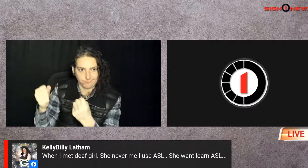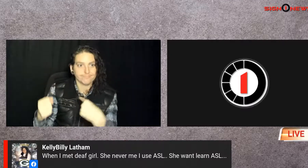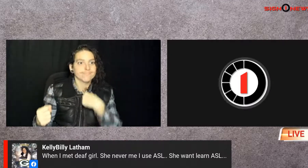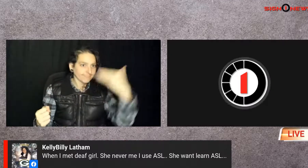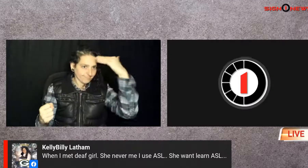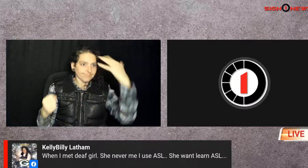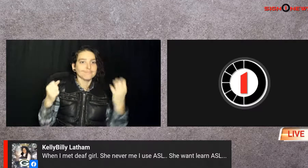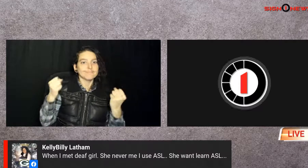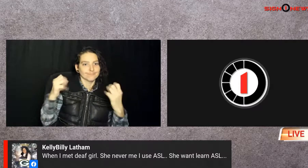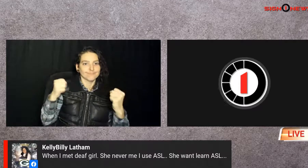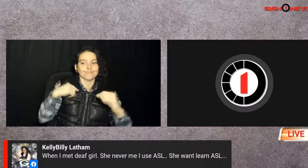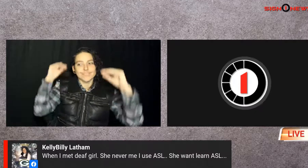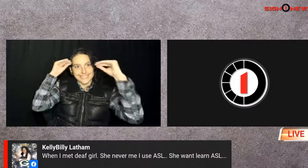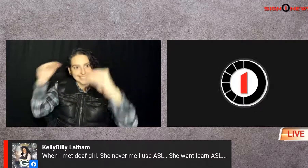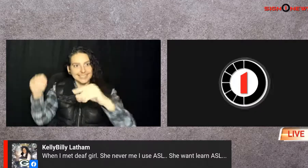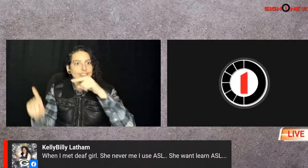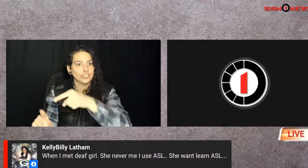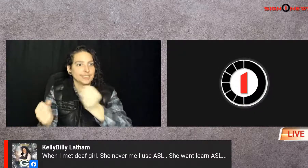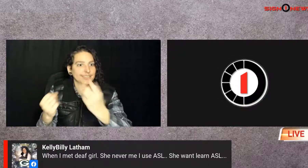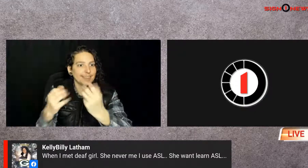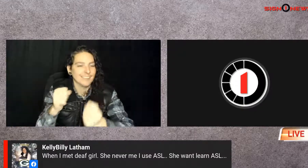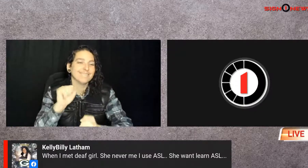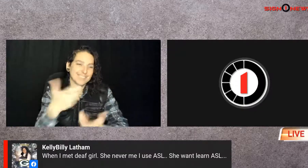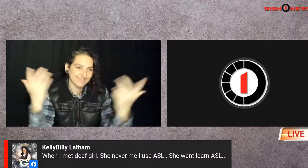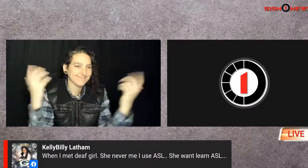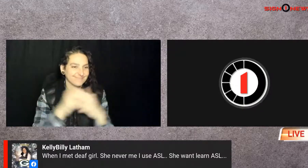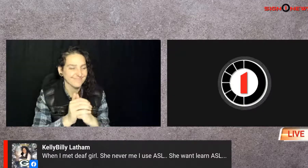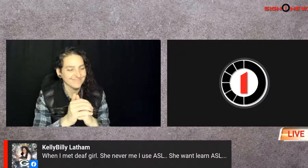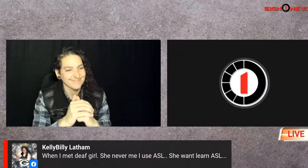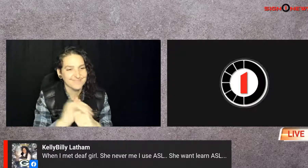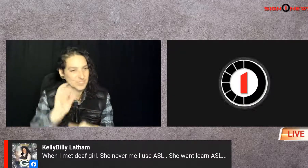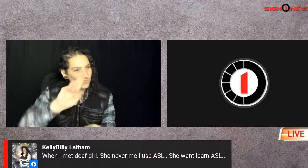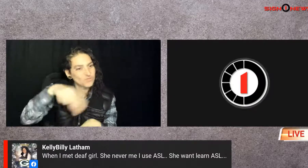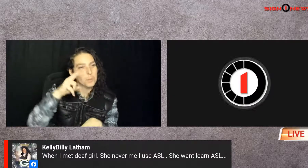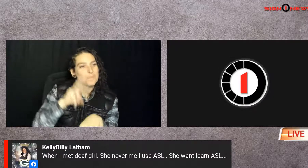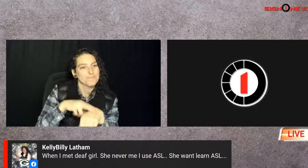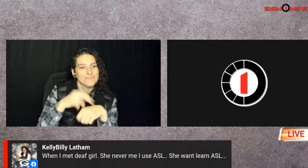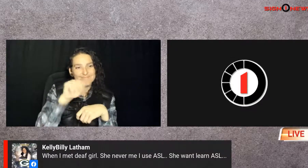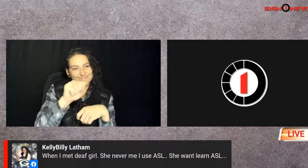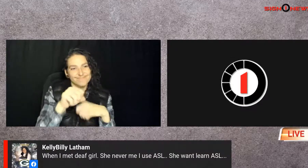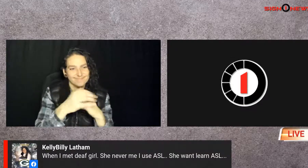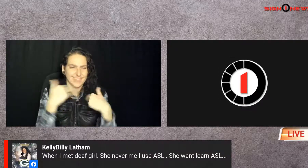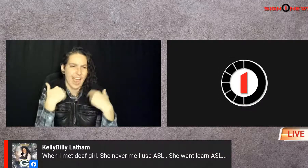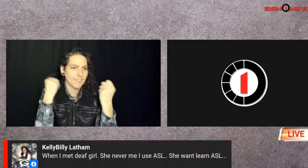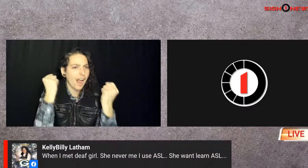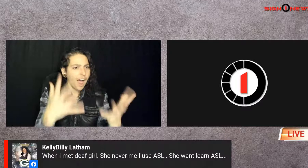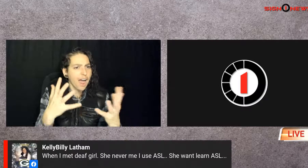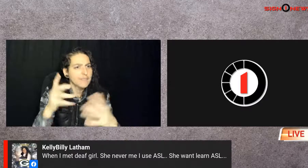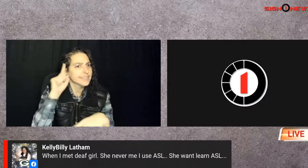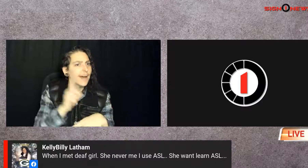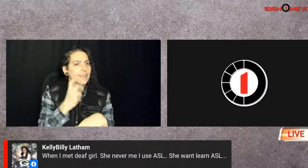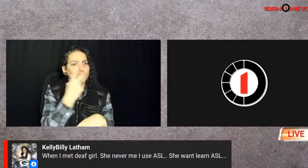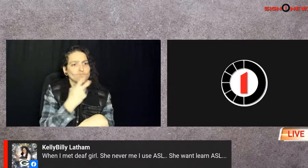the deaf girl didn't know ASL, and I did. And so I want to teach her how to use ASL.